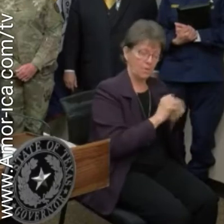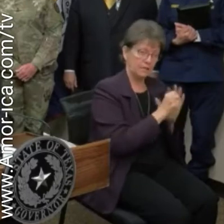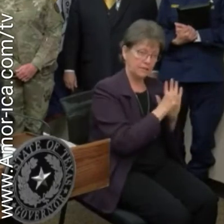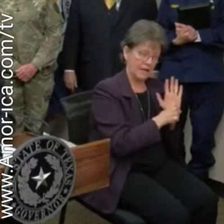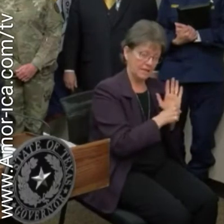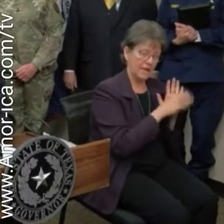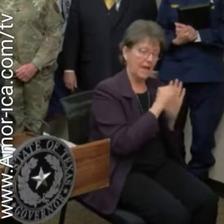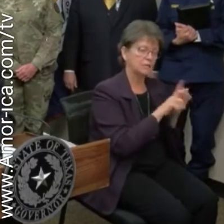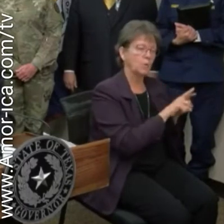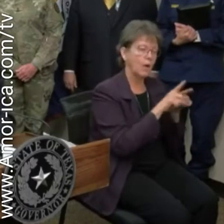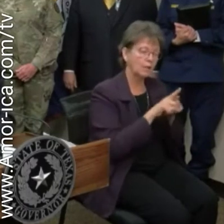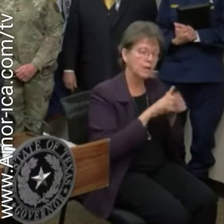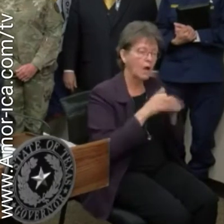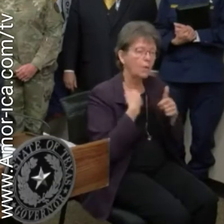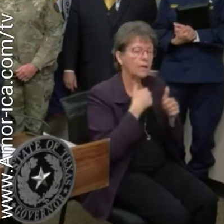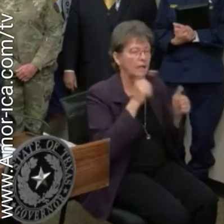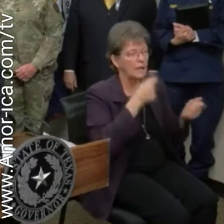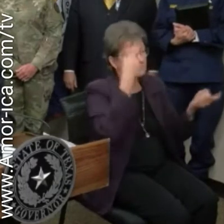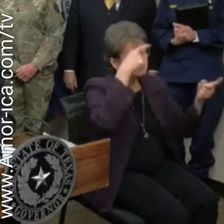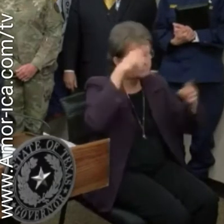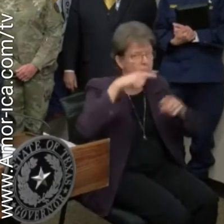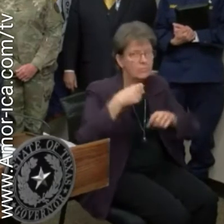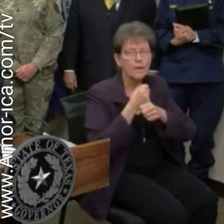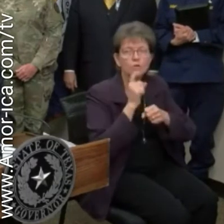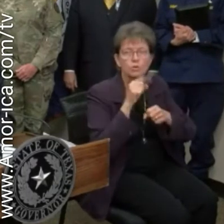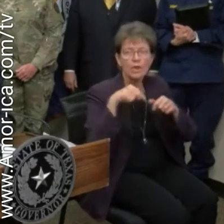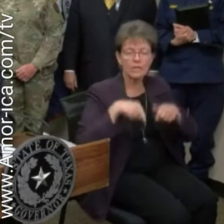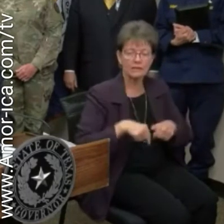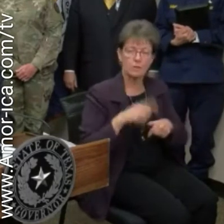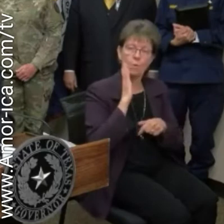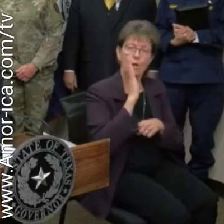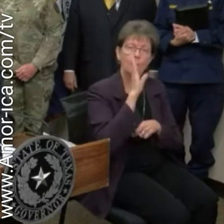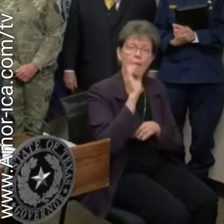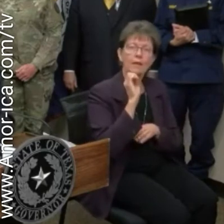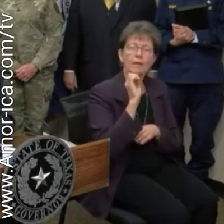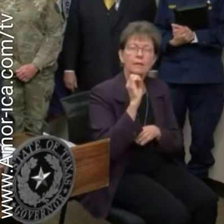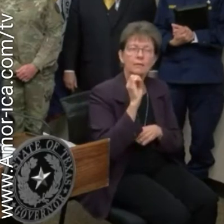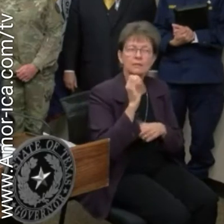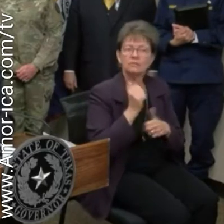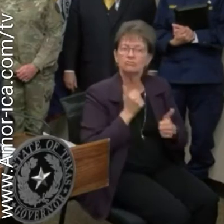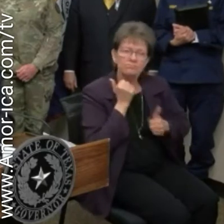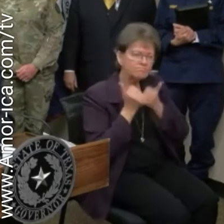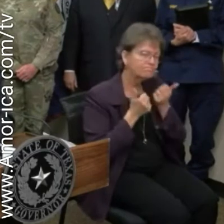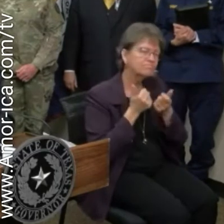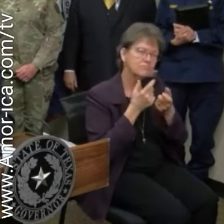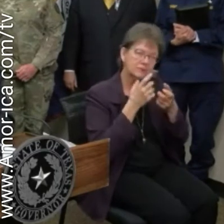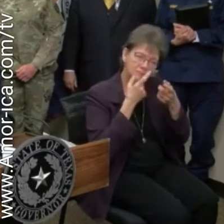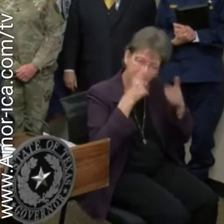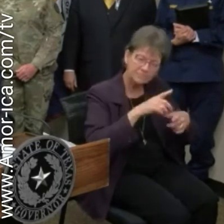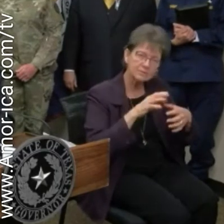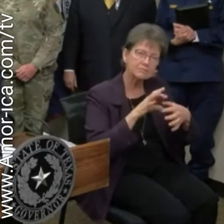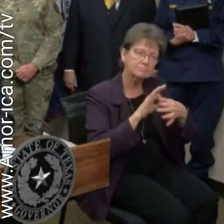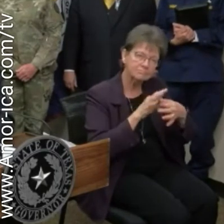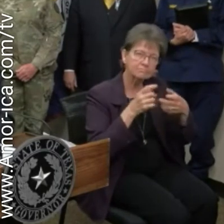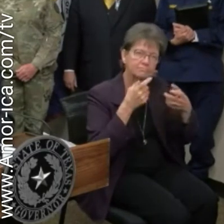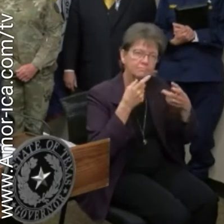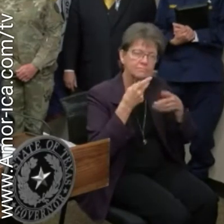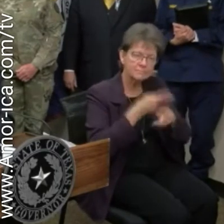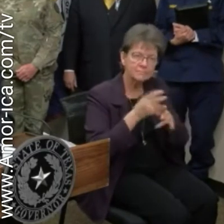as how we can collaborate together to make sure that this is going to be aggressively dealt with. And so I want to express